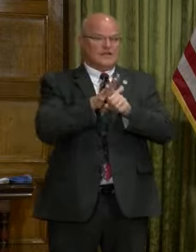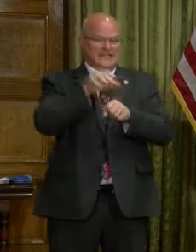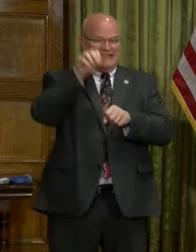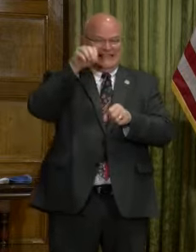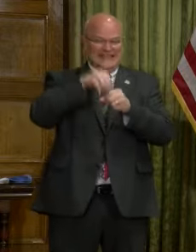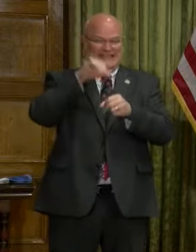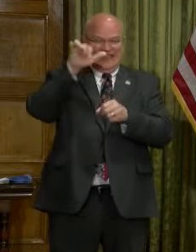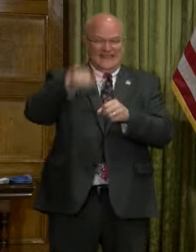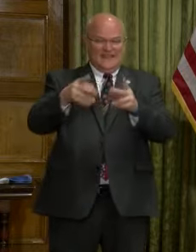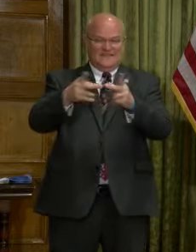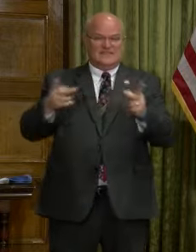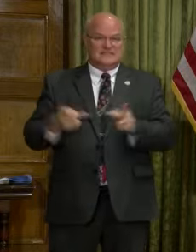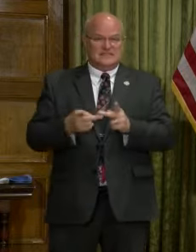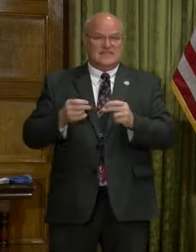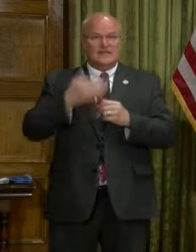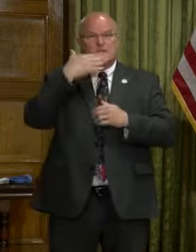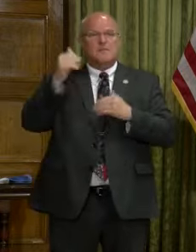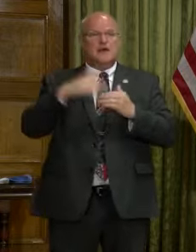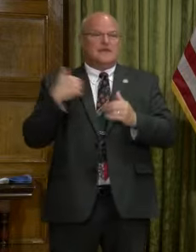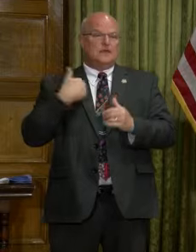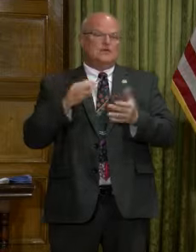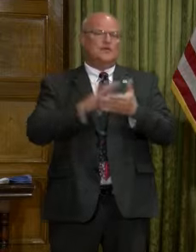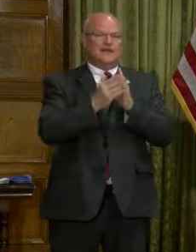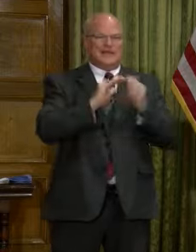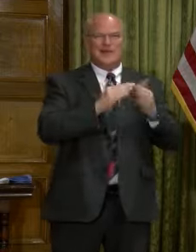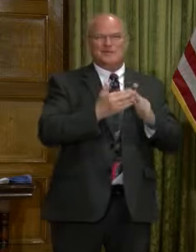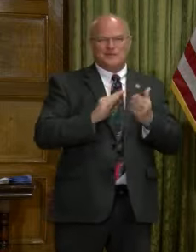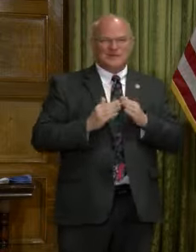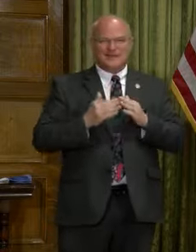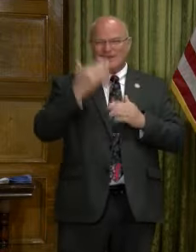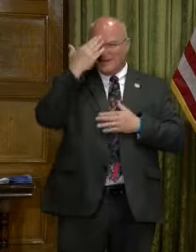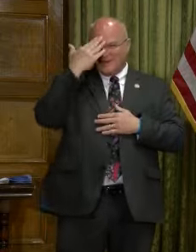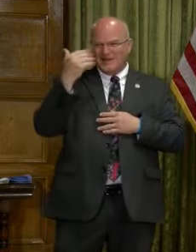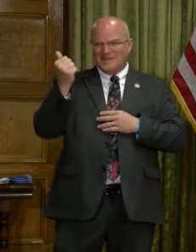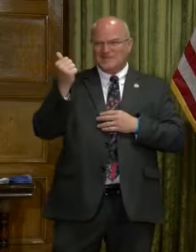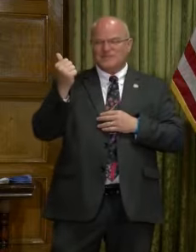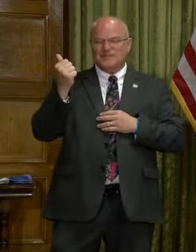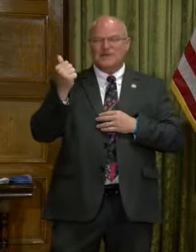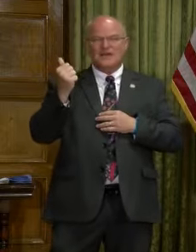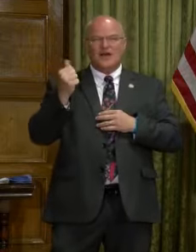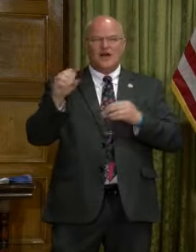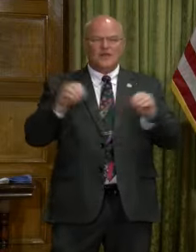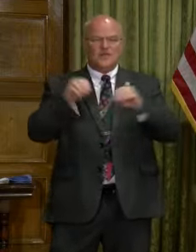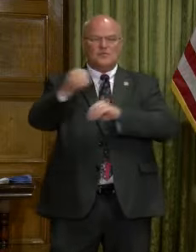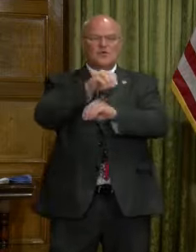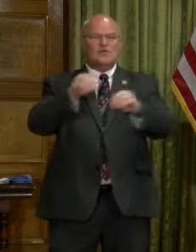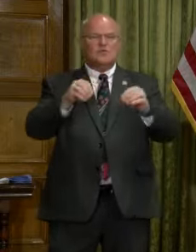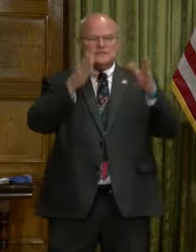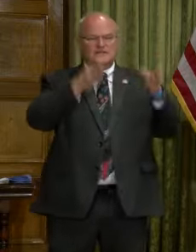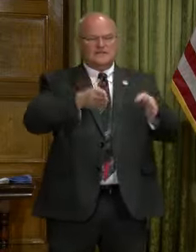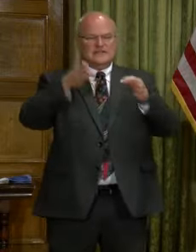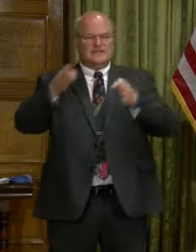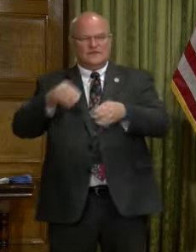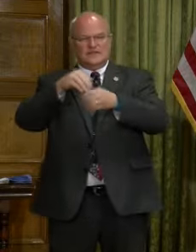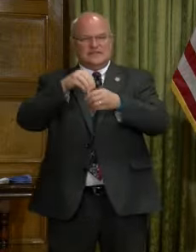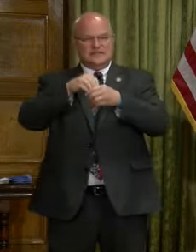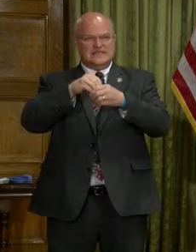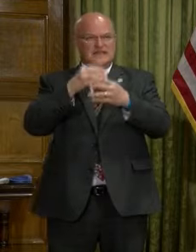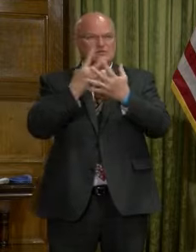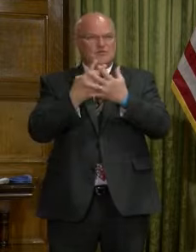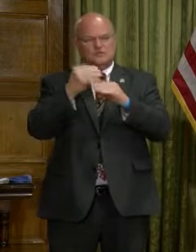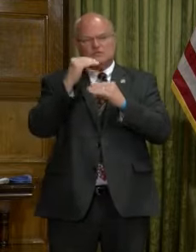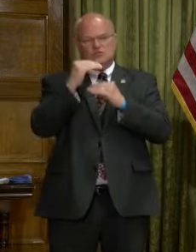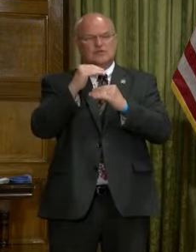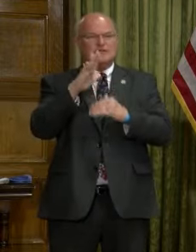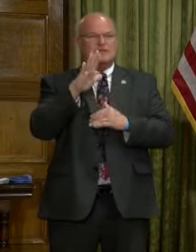in that facility really even better than we do in the community, because the movements of individuals are